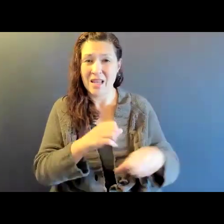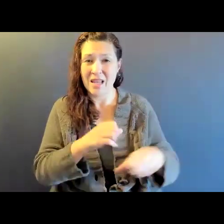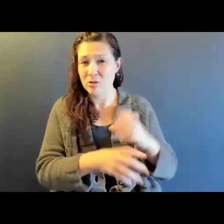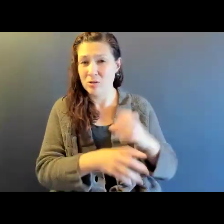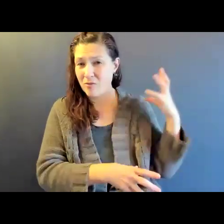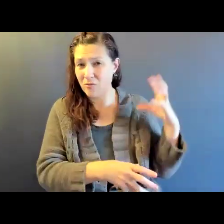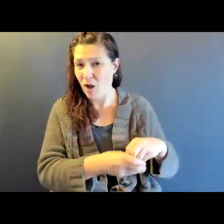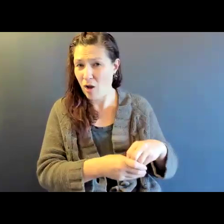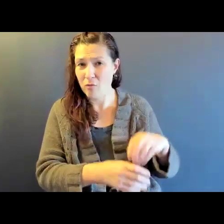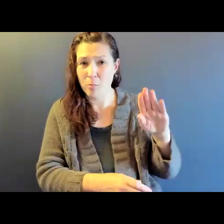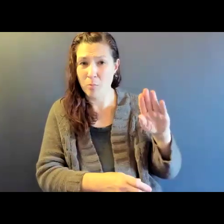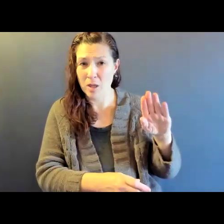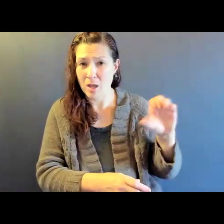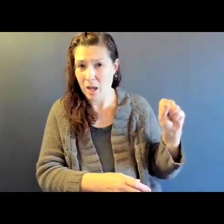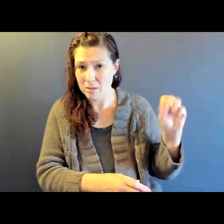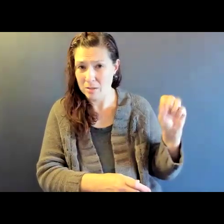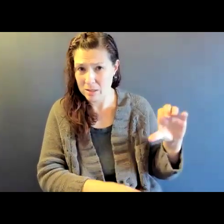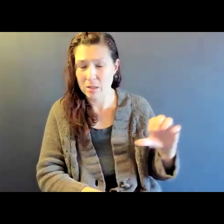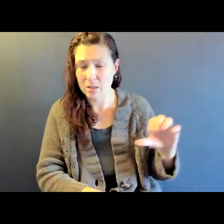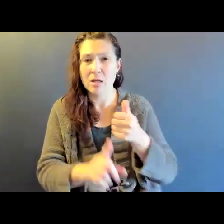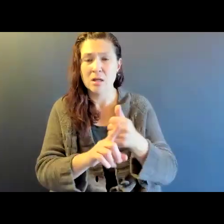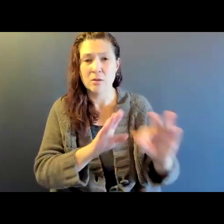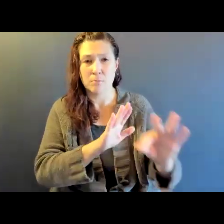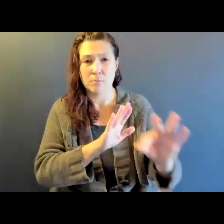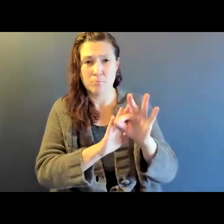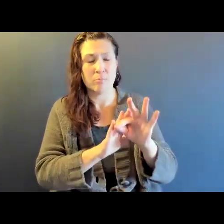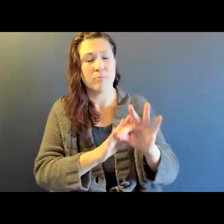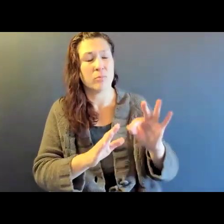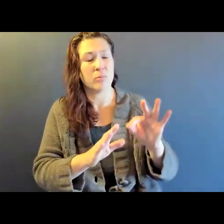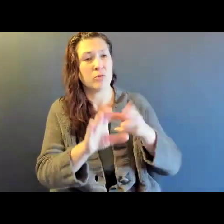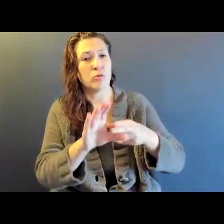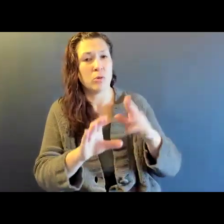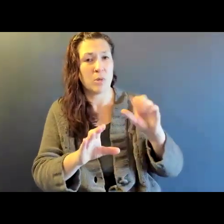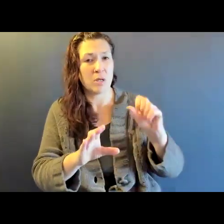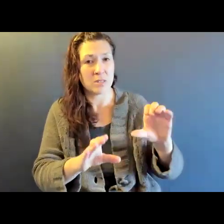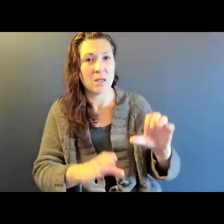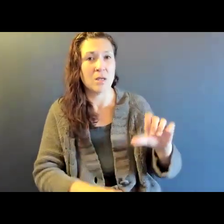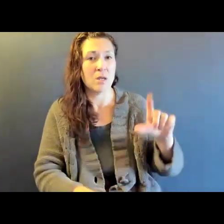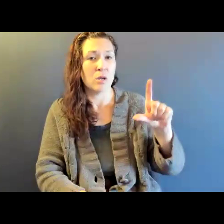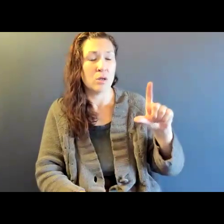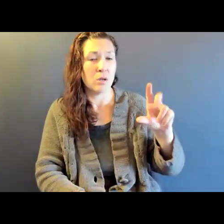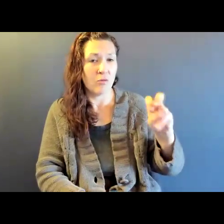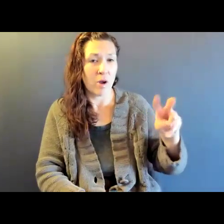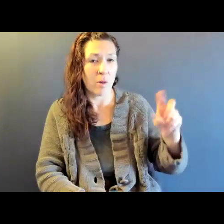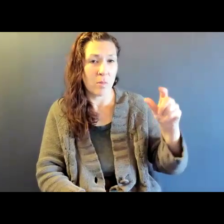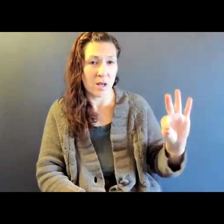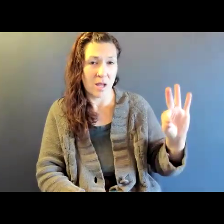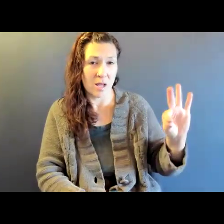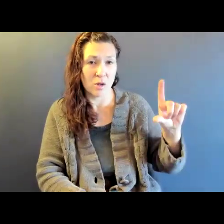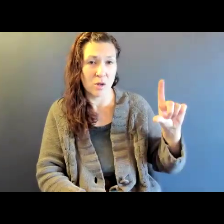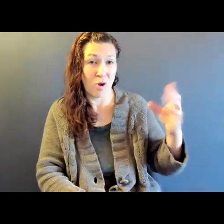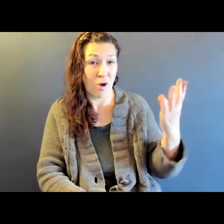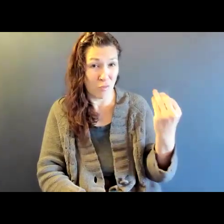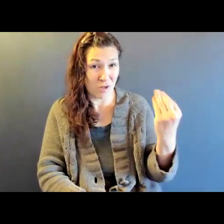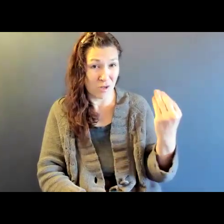Committee. Chair Robinson was appointed to the school committee on November 19th, 2014, serving as chair for the past 3